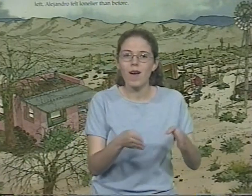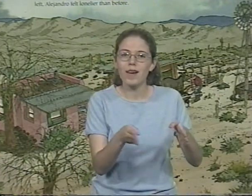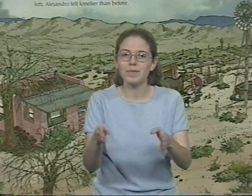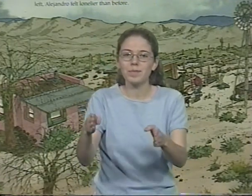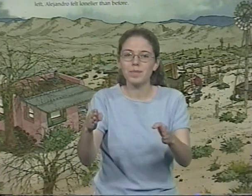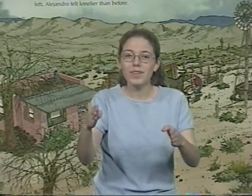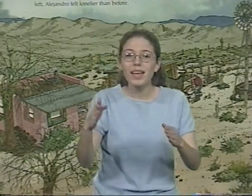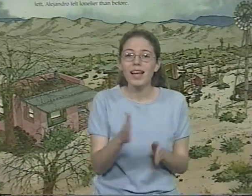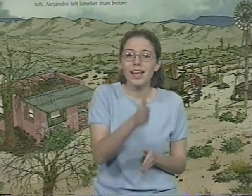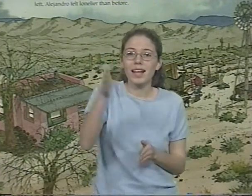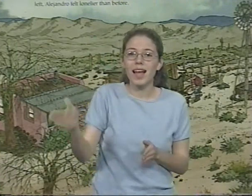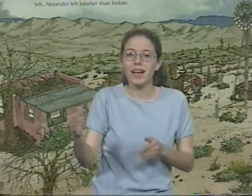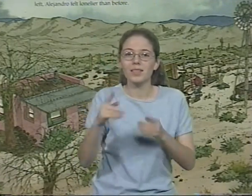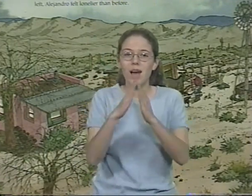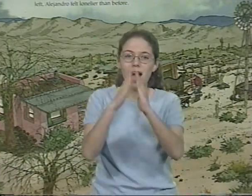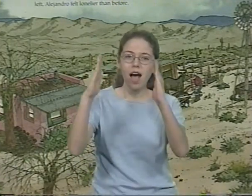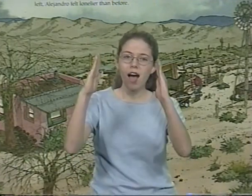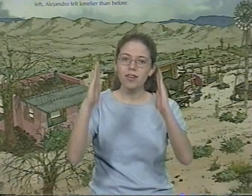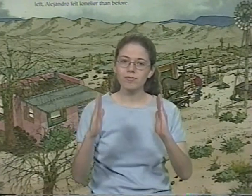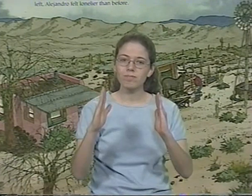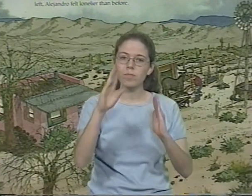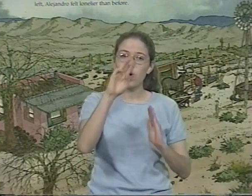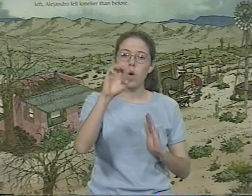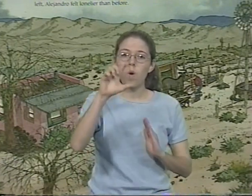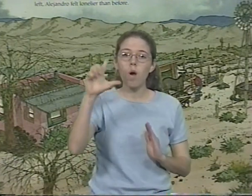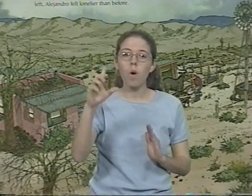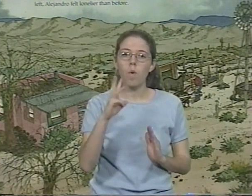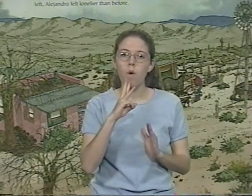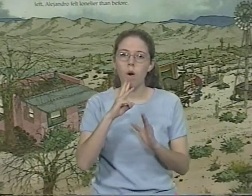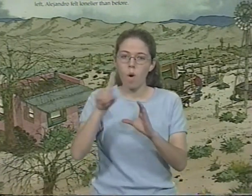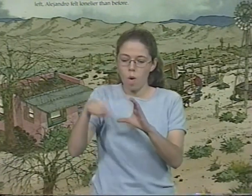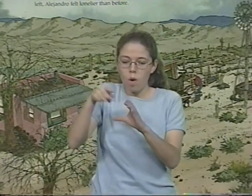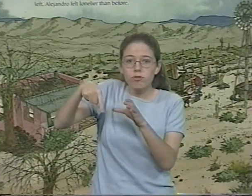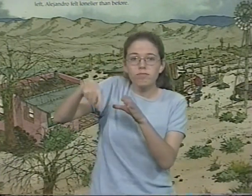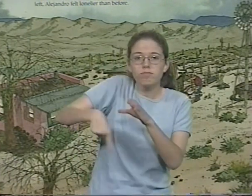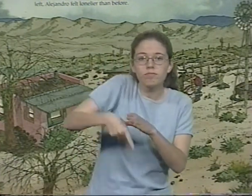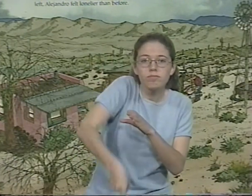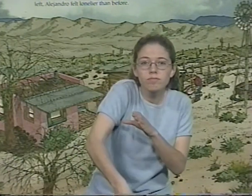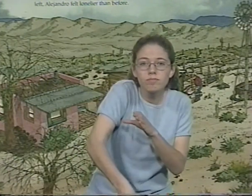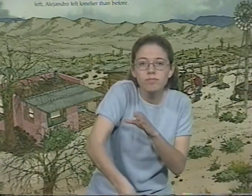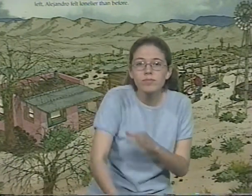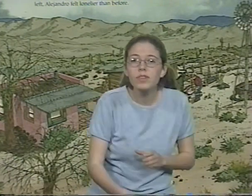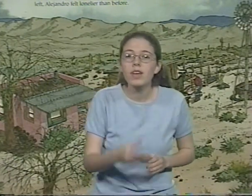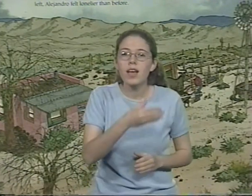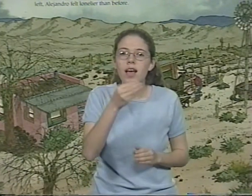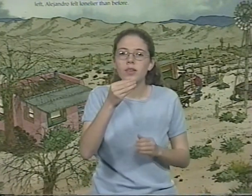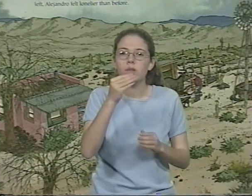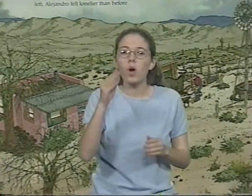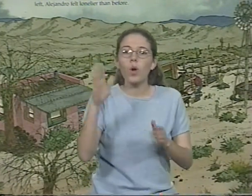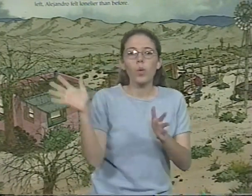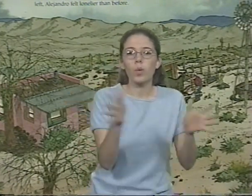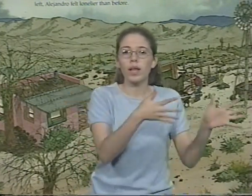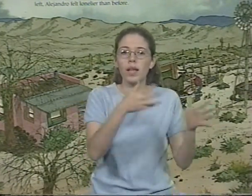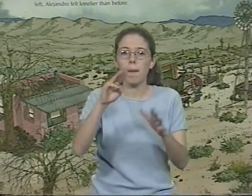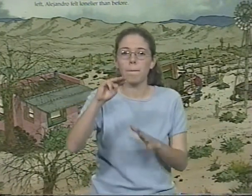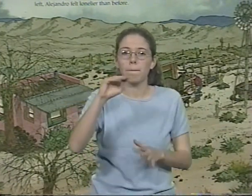well and a windmill to pump water from the well. Water for Alejandro and for his only companion,